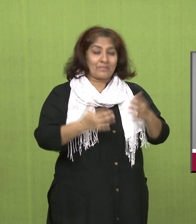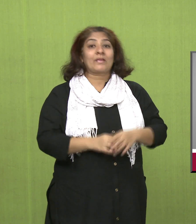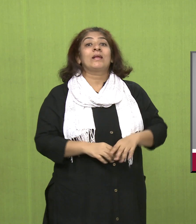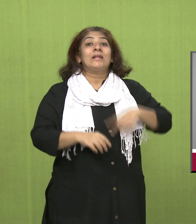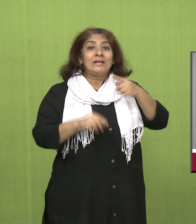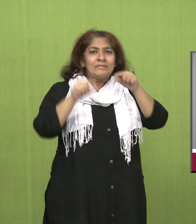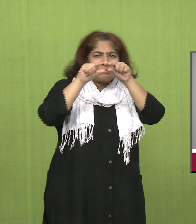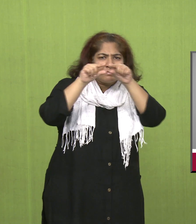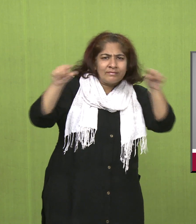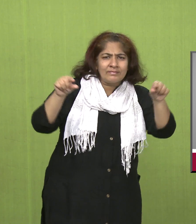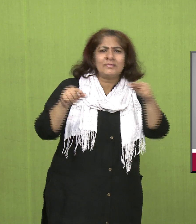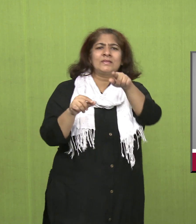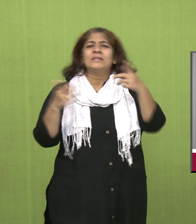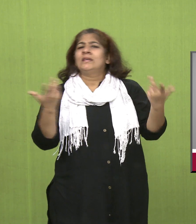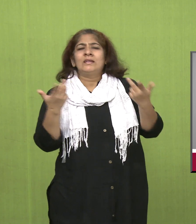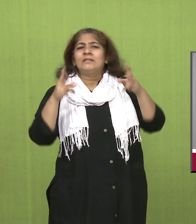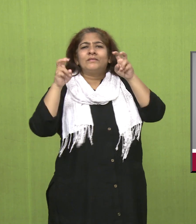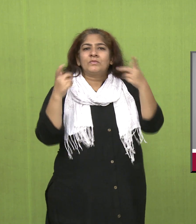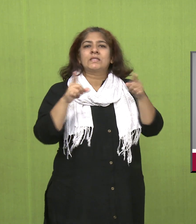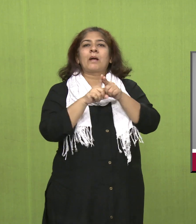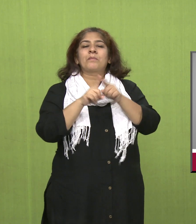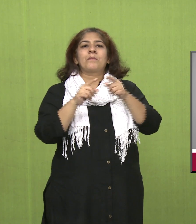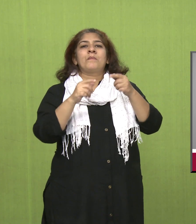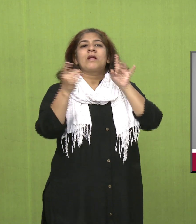the month. Similar way, the